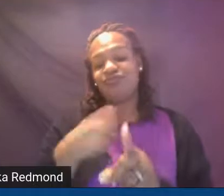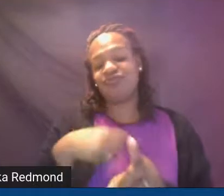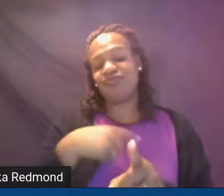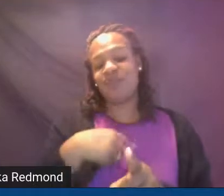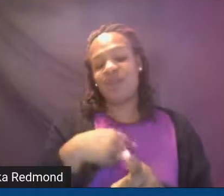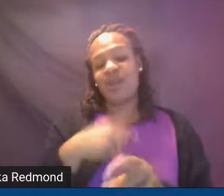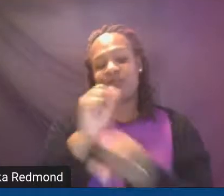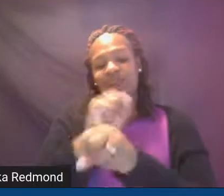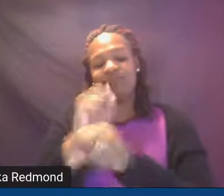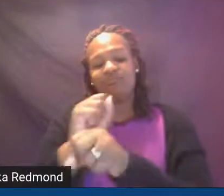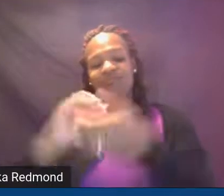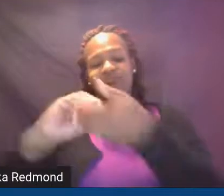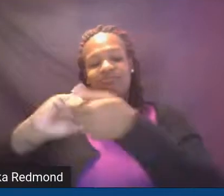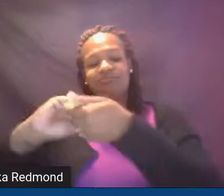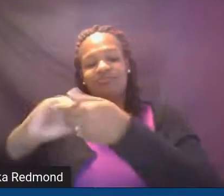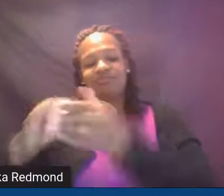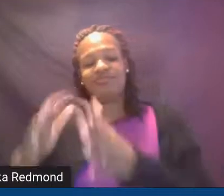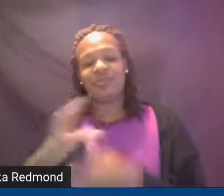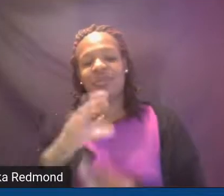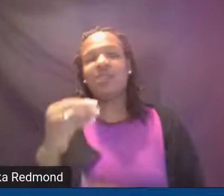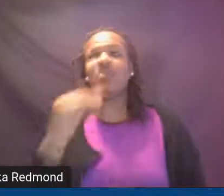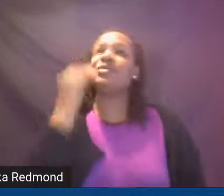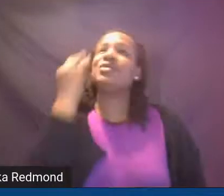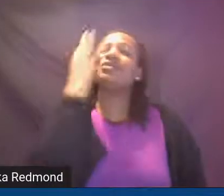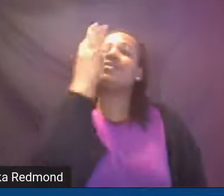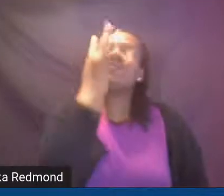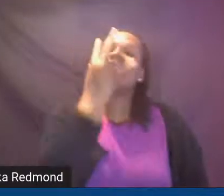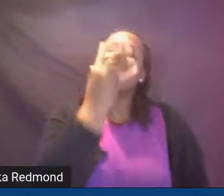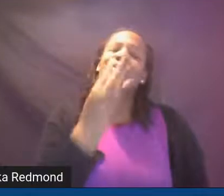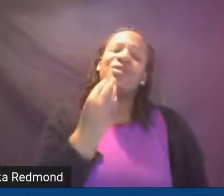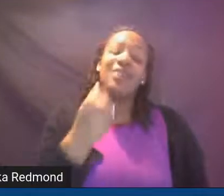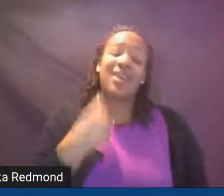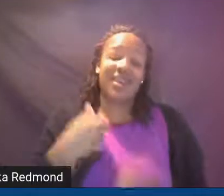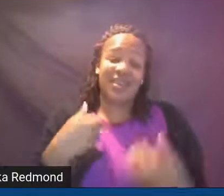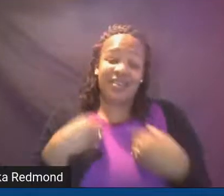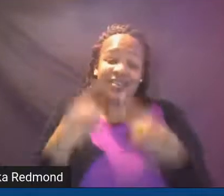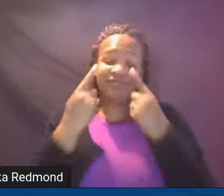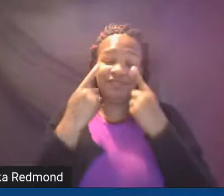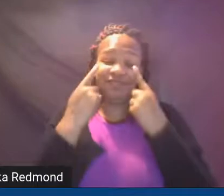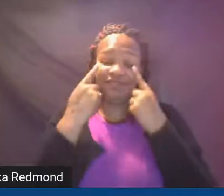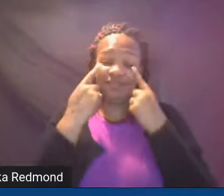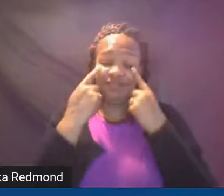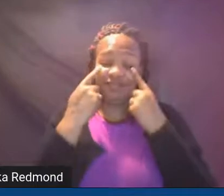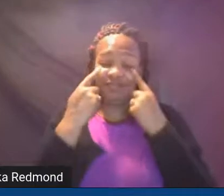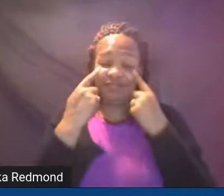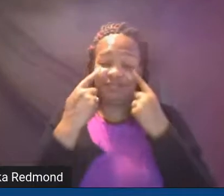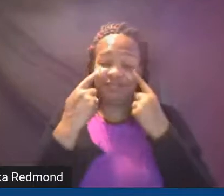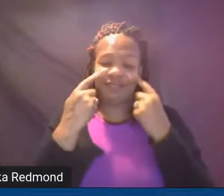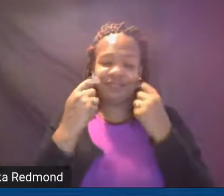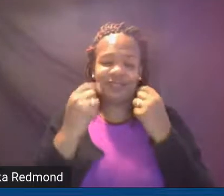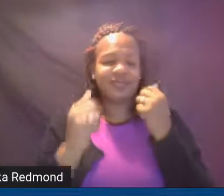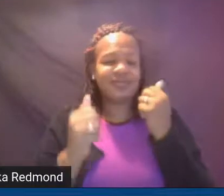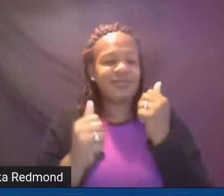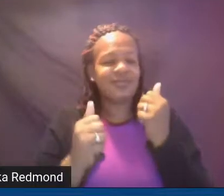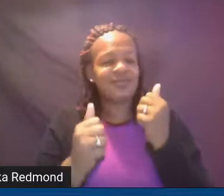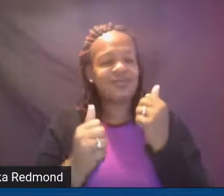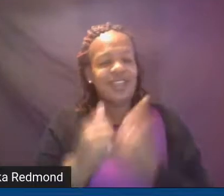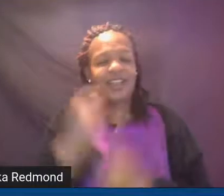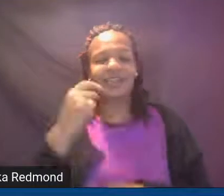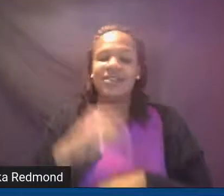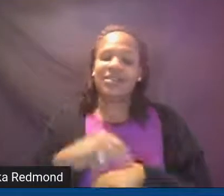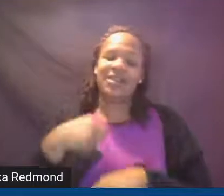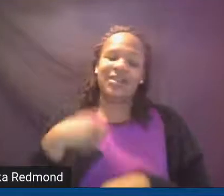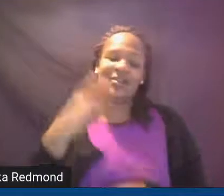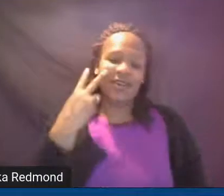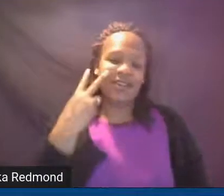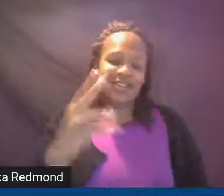And it was so beautiful. I just literally had tears in my eyes every time when I saw. And in fact, when we share